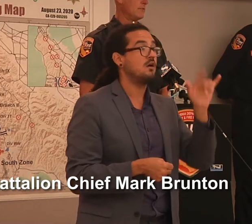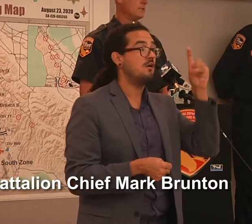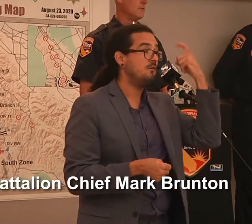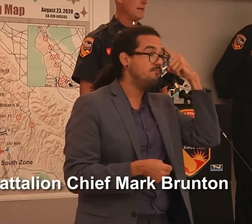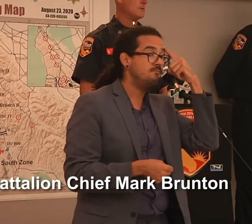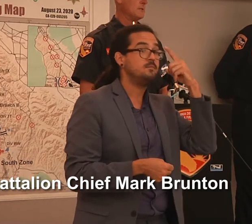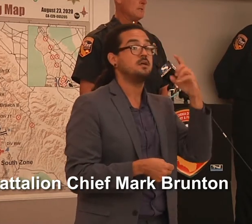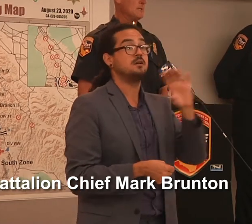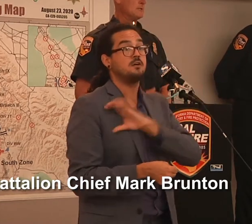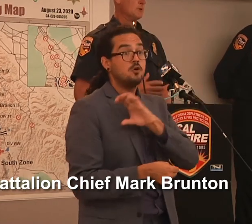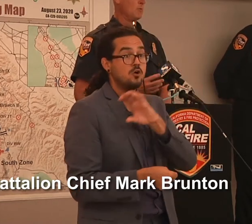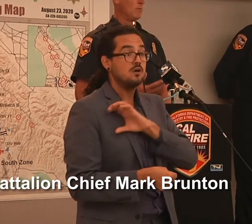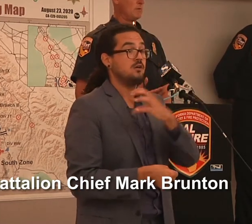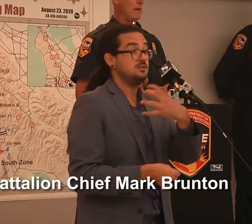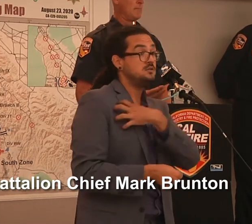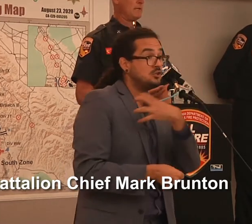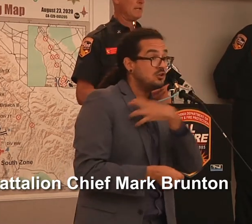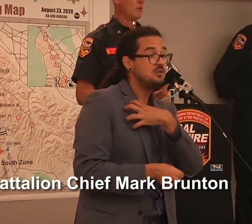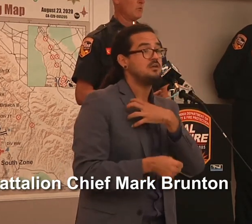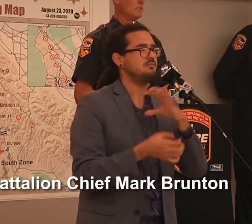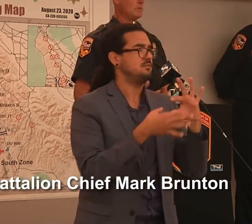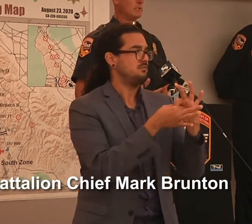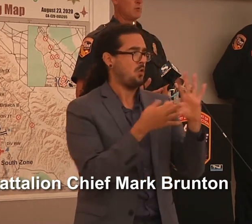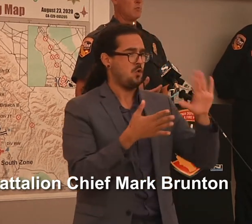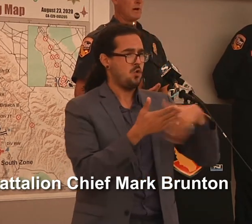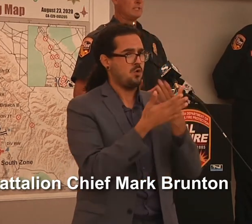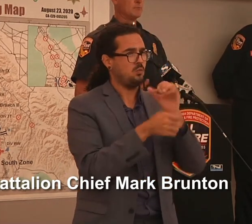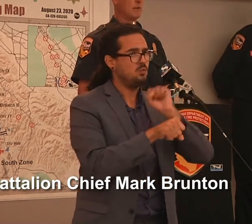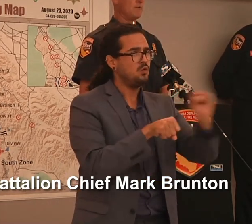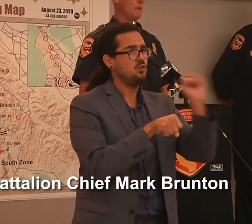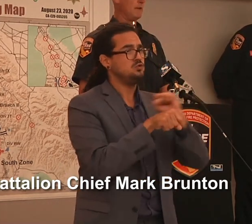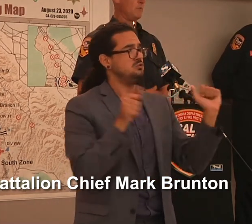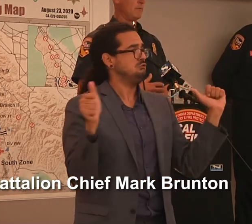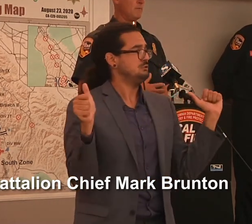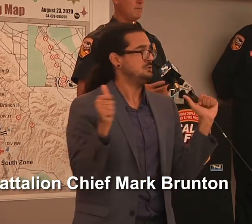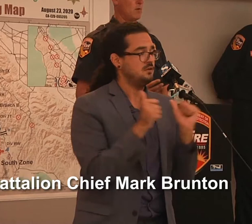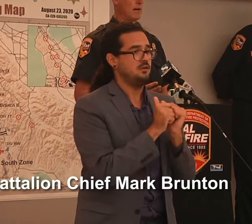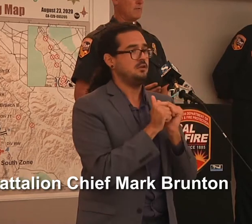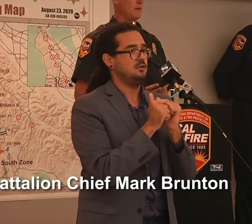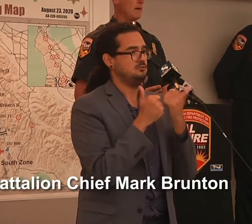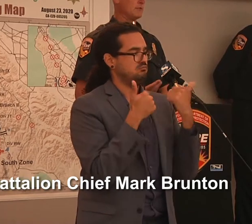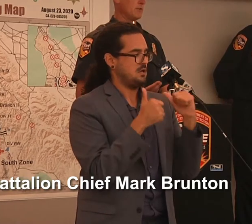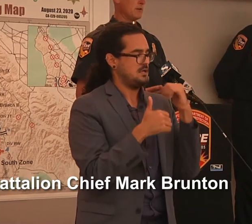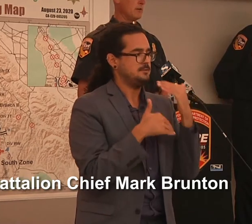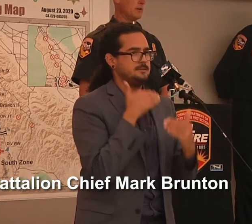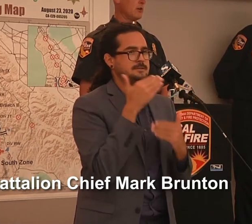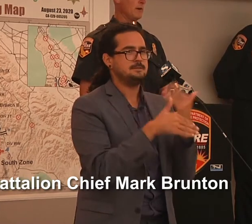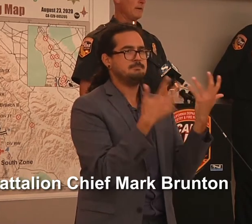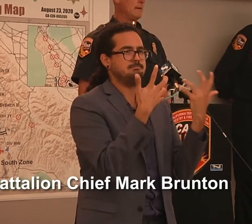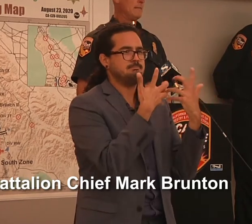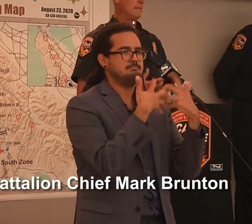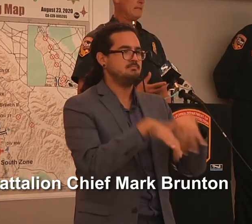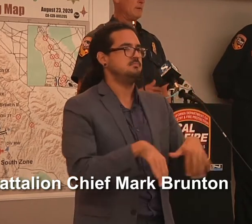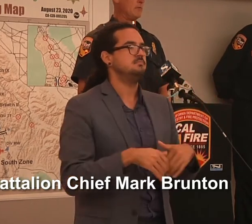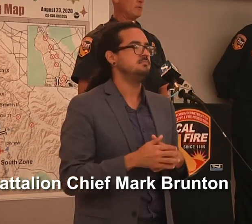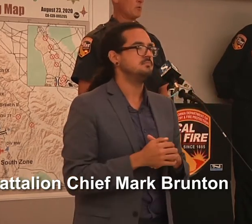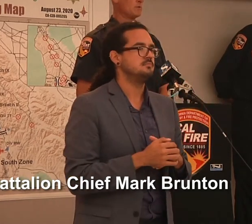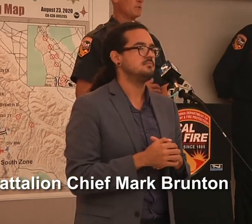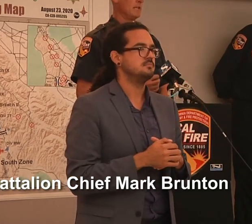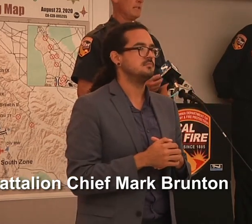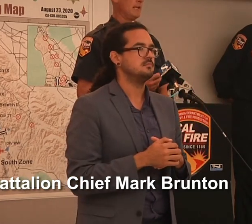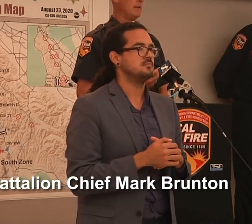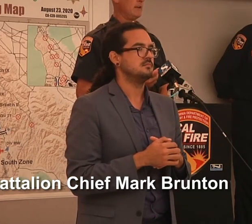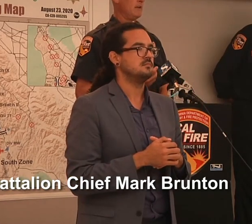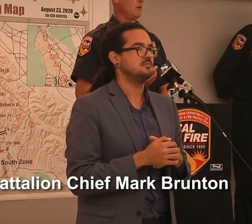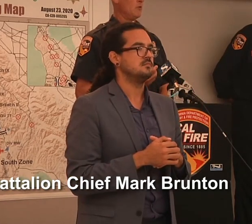take care of these events. So what happened here was, it's such a widespread event with a variety of fires that are ongoing, limited